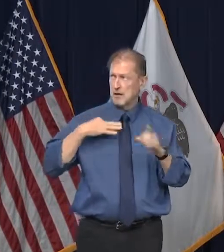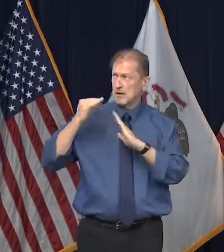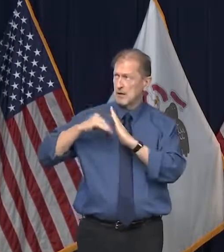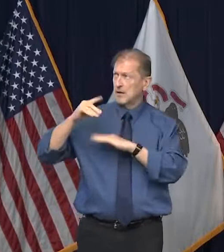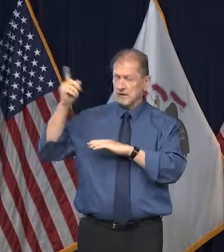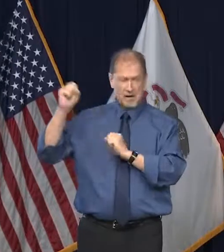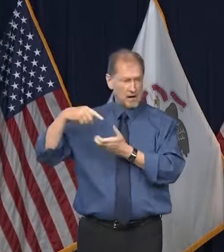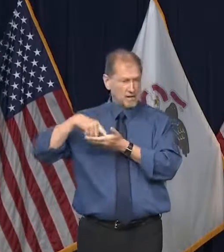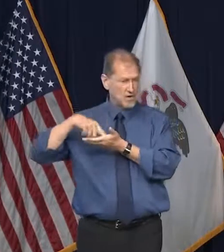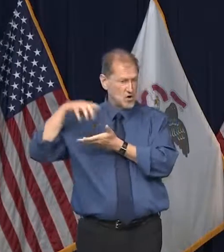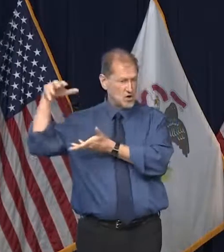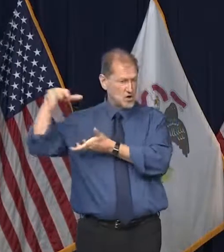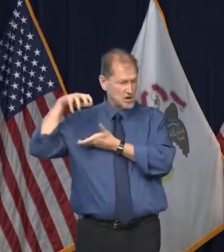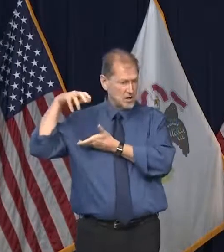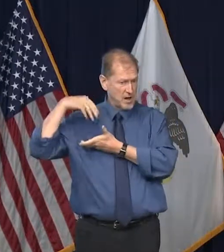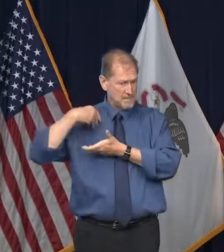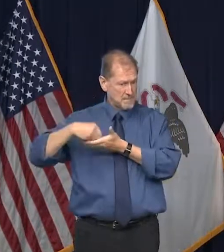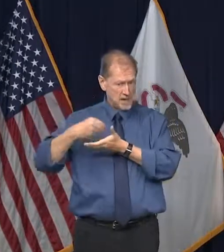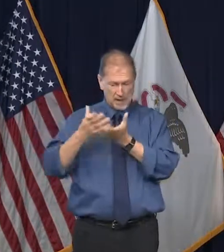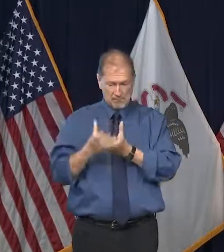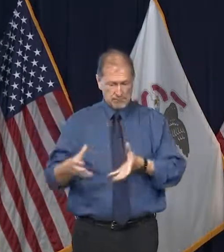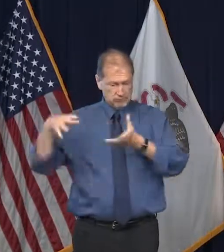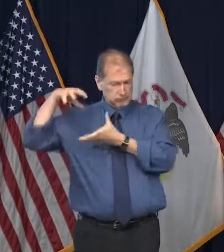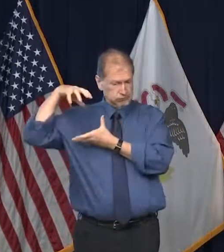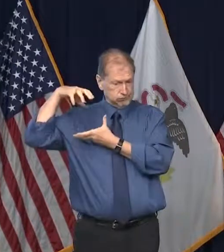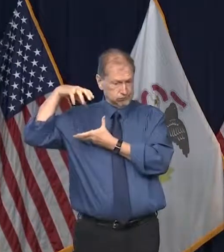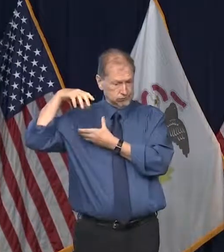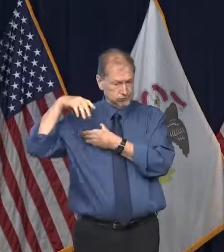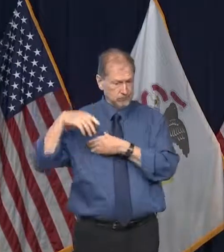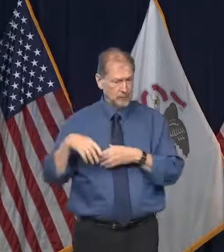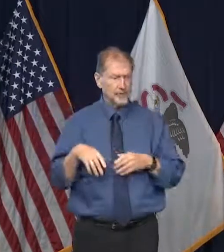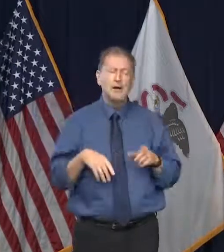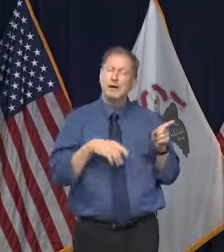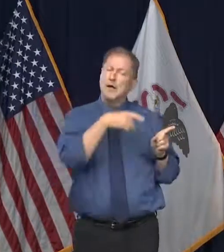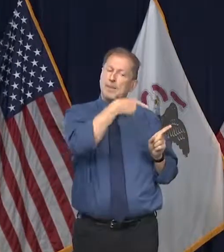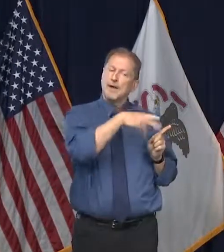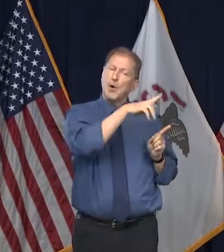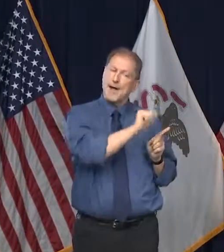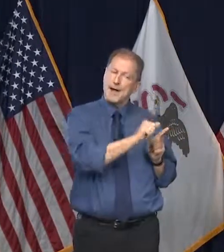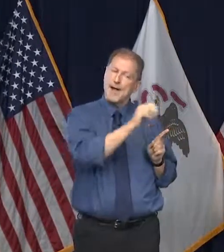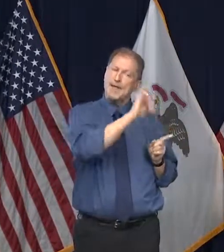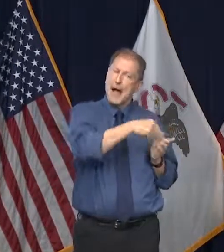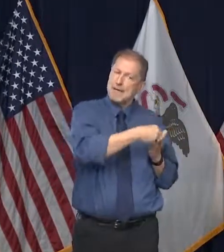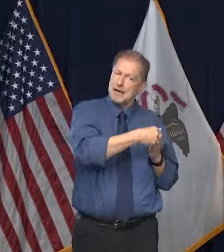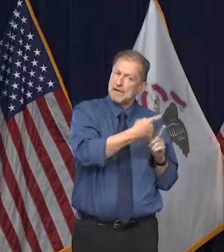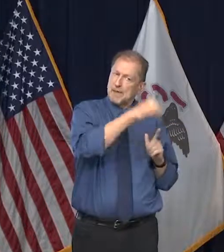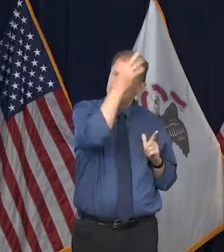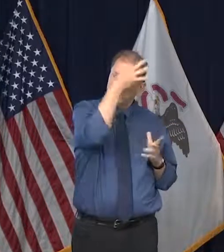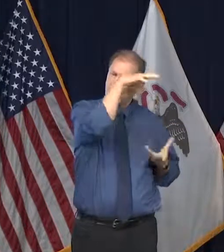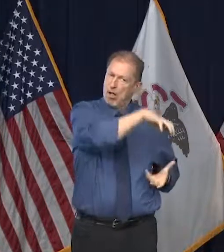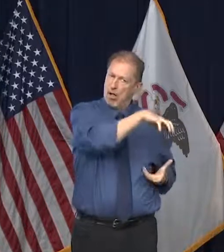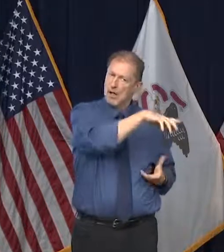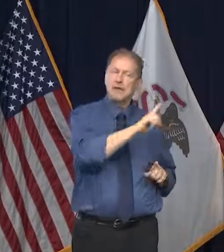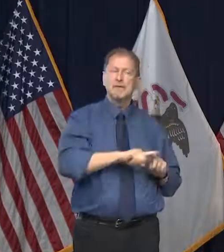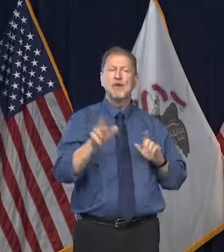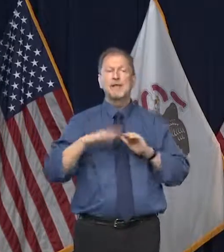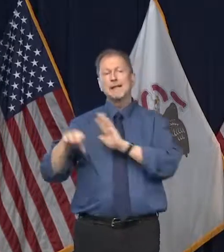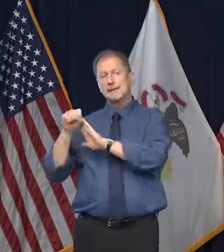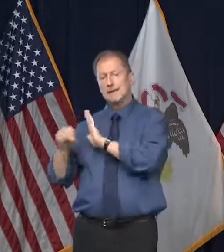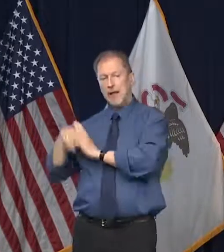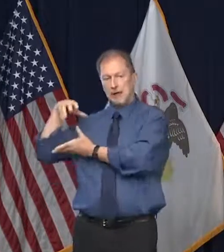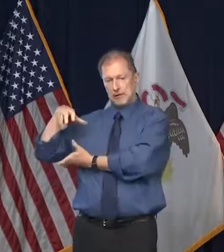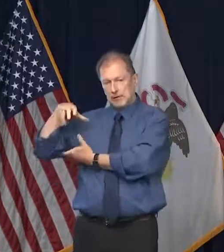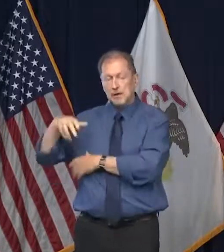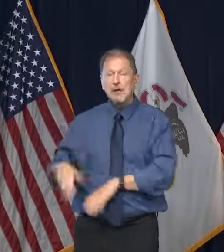I understand there's a trust, correct? Well, the PUA system is all federally funded. Okay. So the answer is, my concern is that